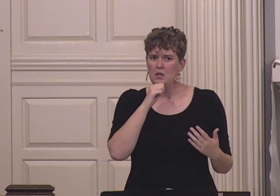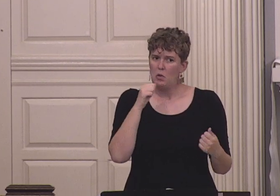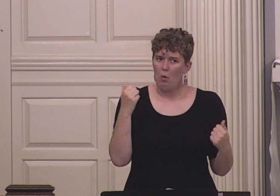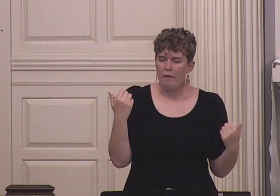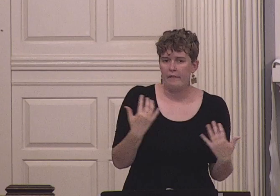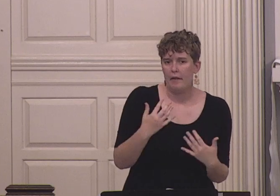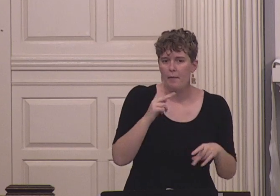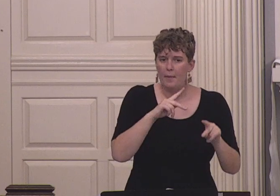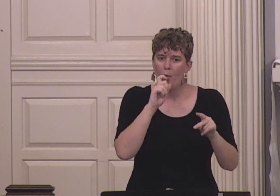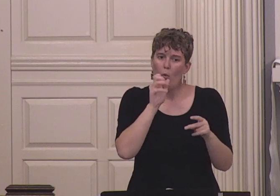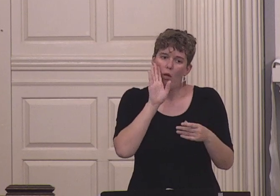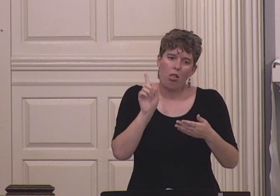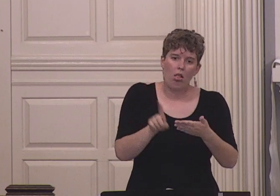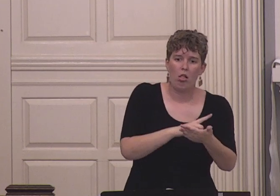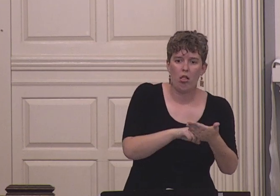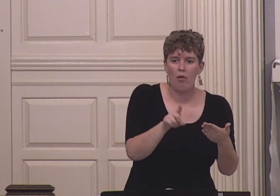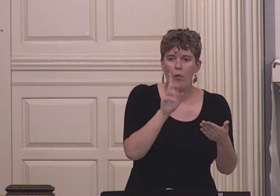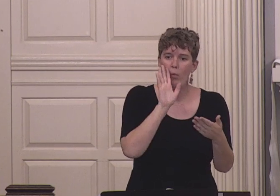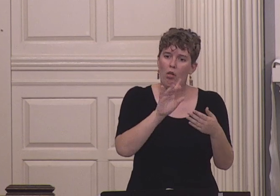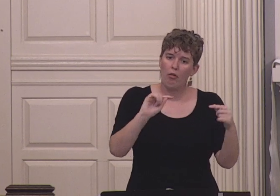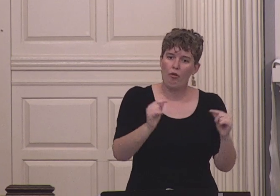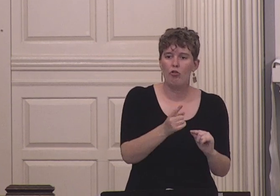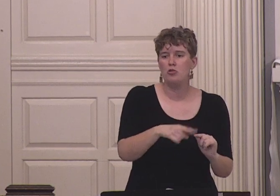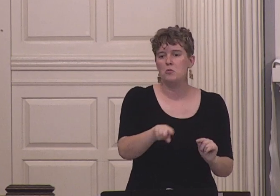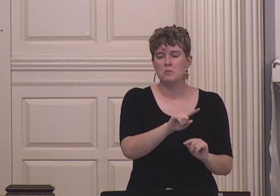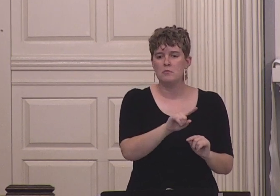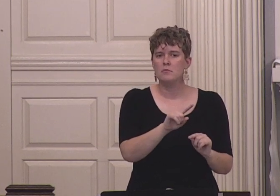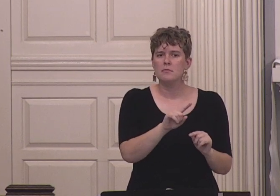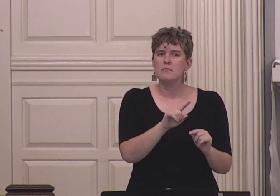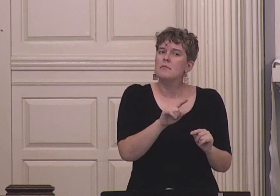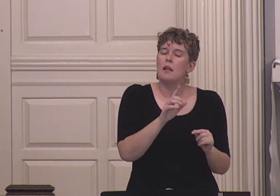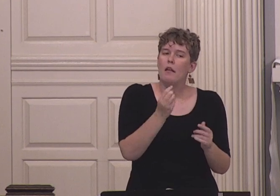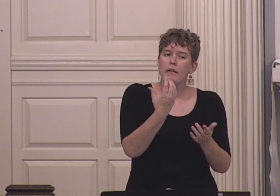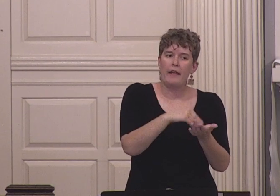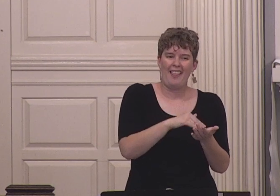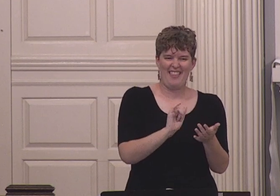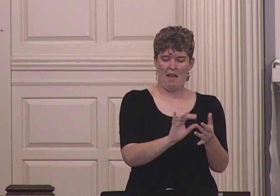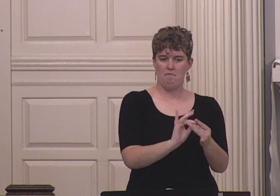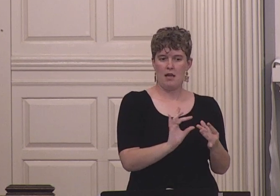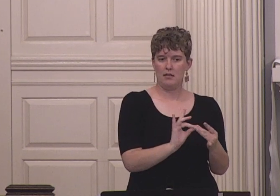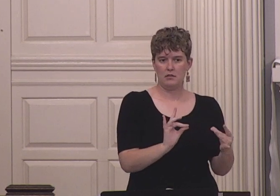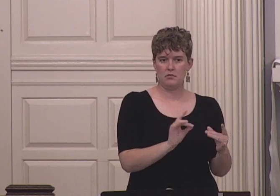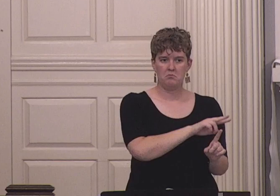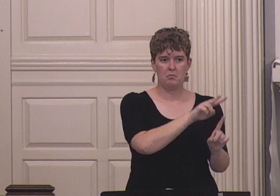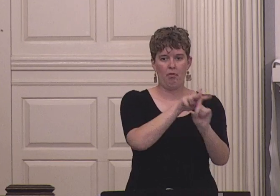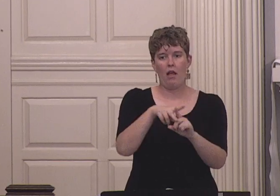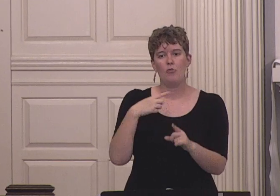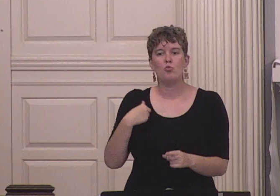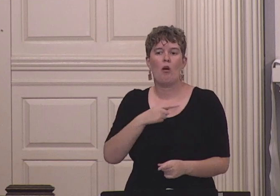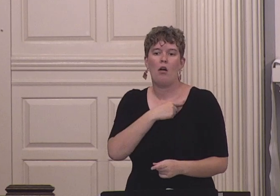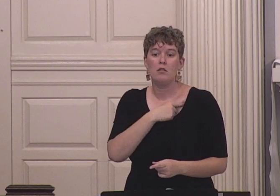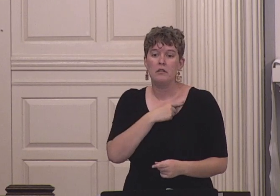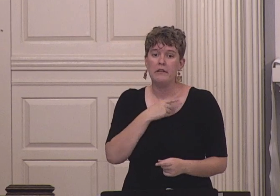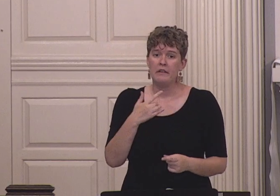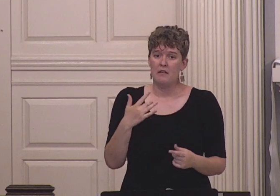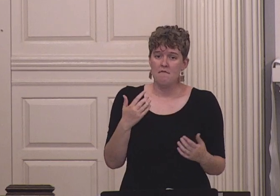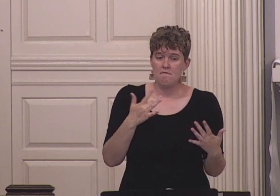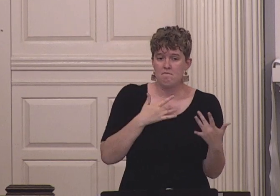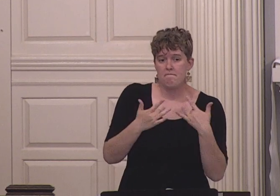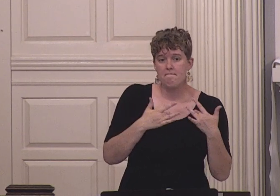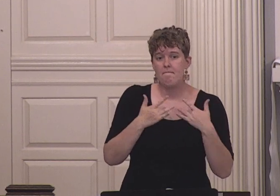persecutors. And of course, the same message is our message. Do not be afraid of